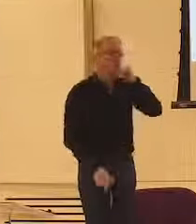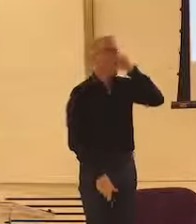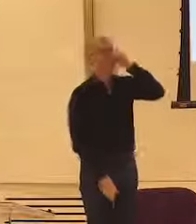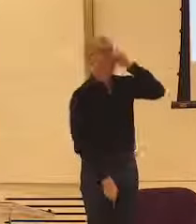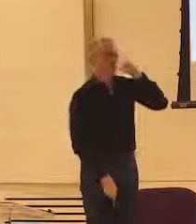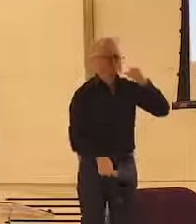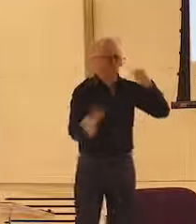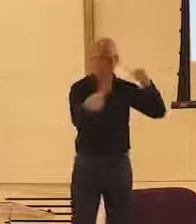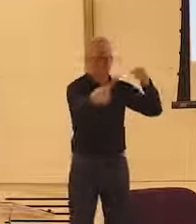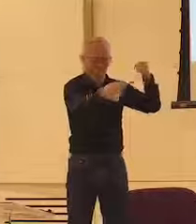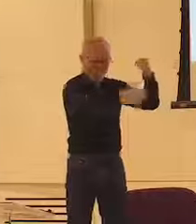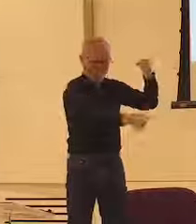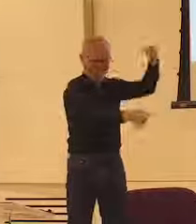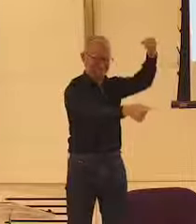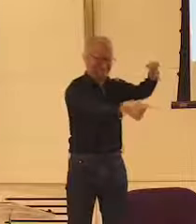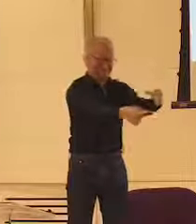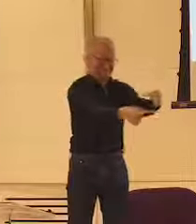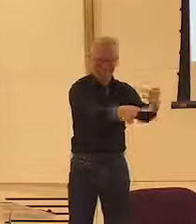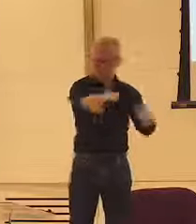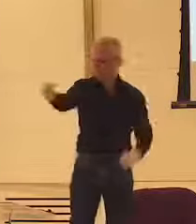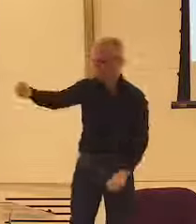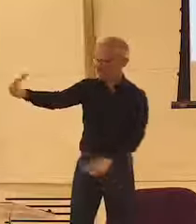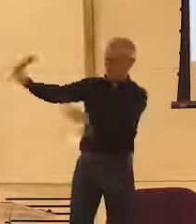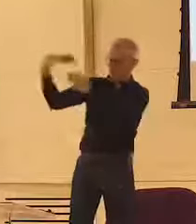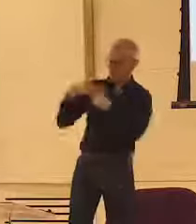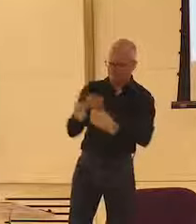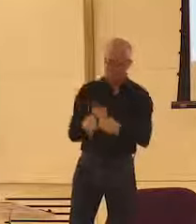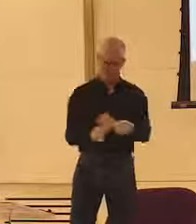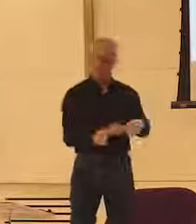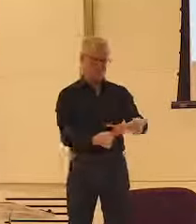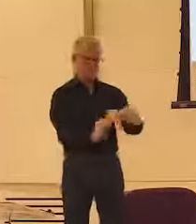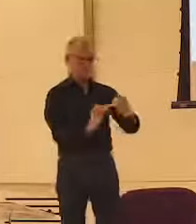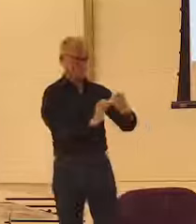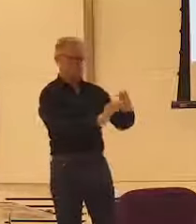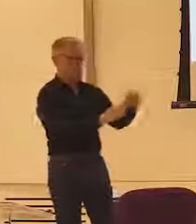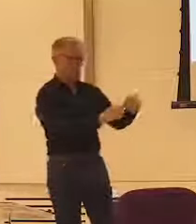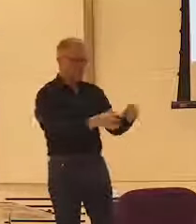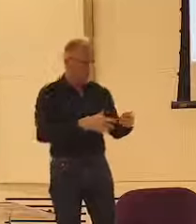I'd like a beer. I love a good beer. And here is a beer mat.